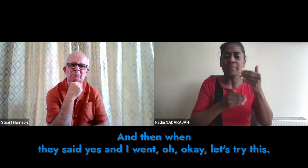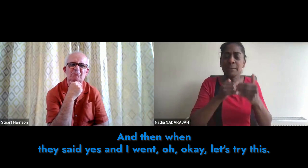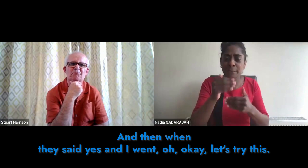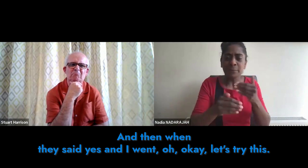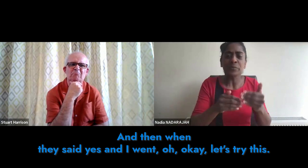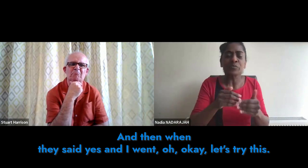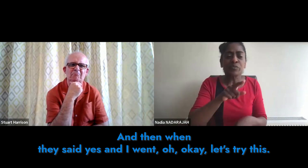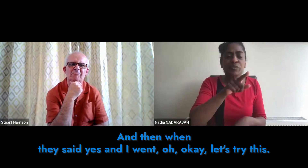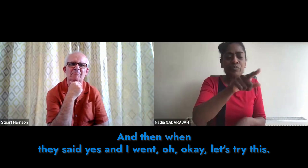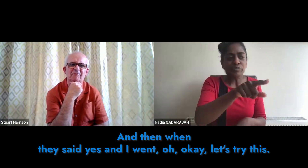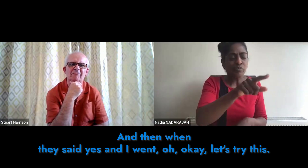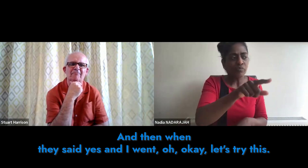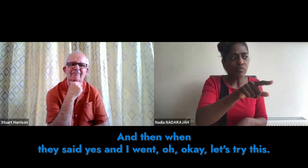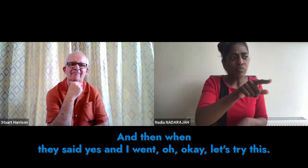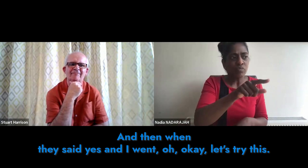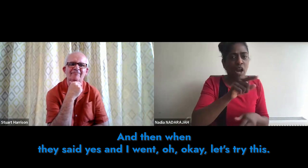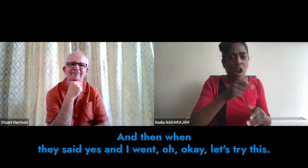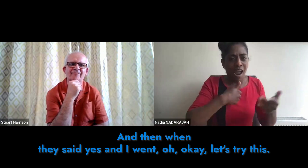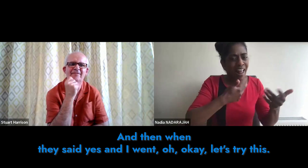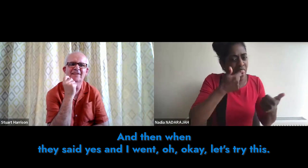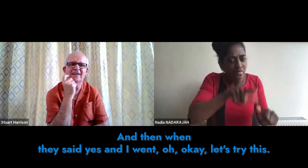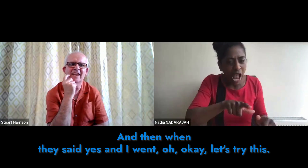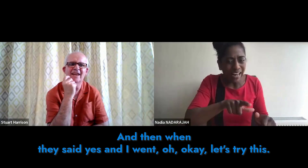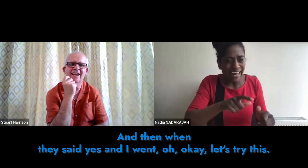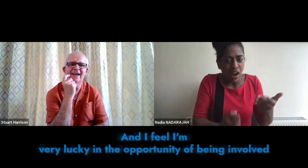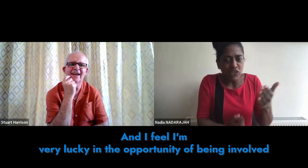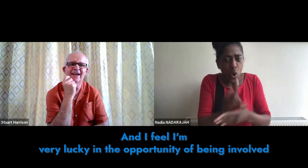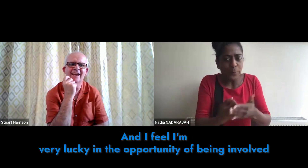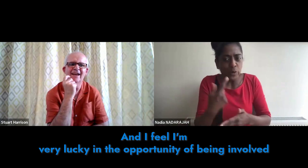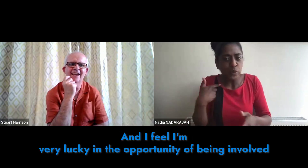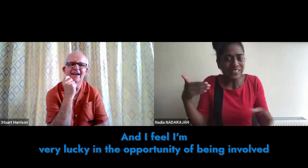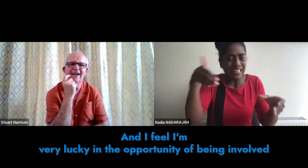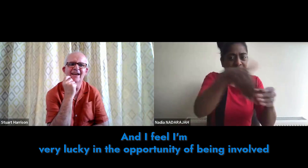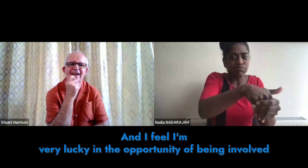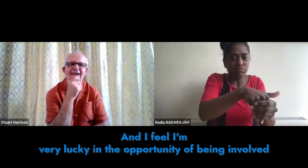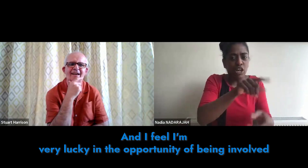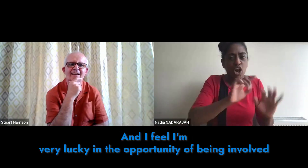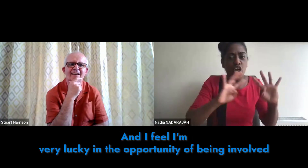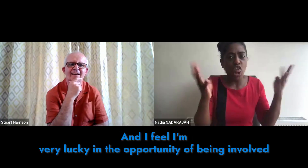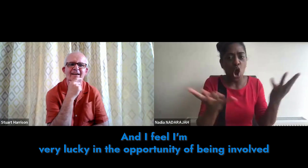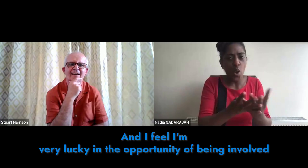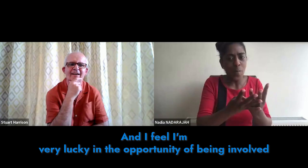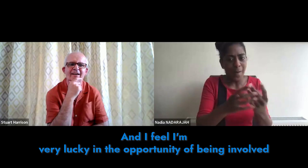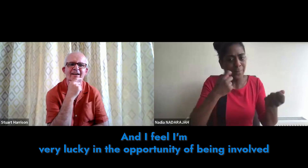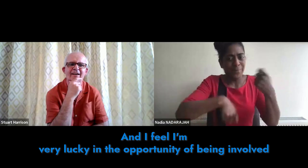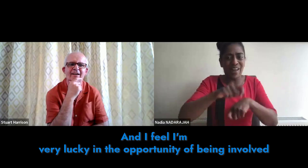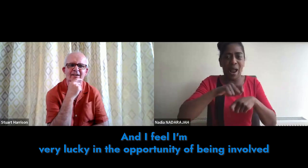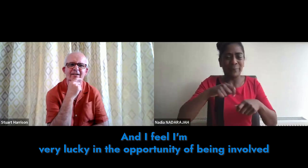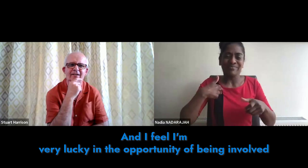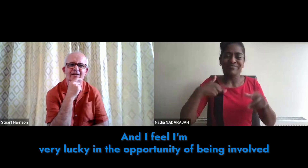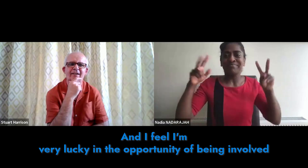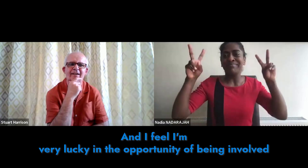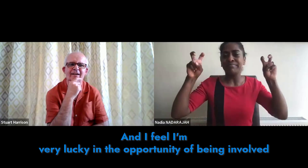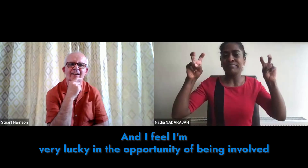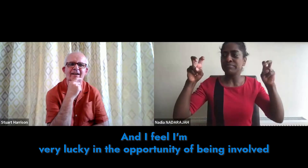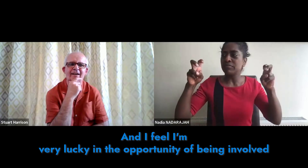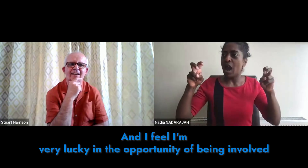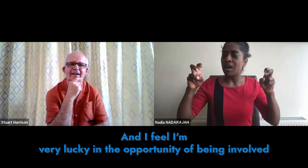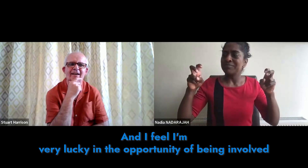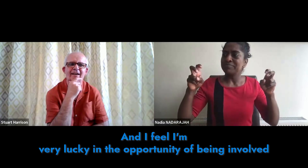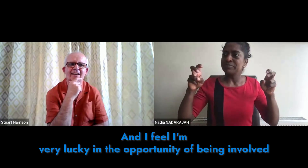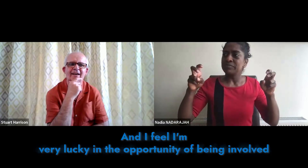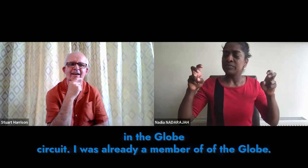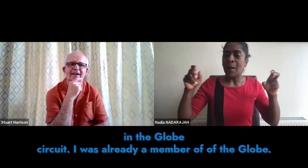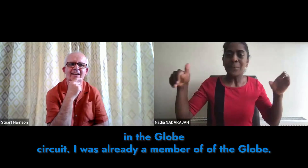and I went, oh, okay, let's try this. And I feel I'm very lucky in the opportunity of